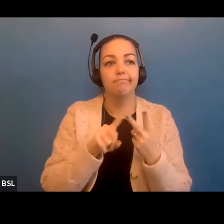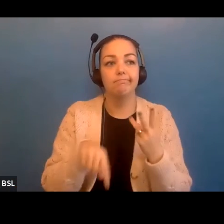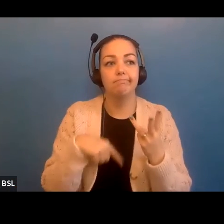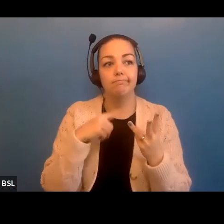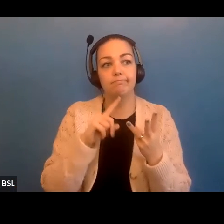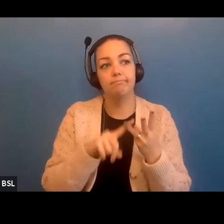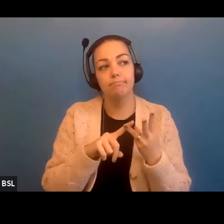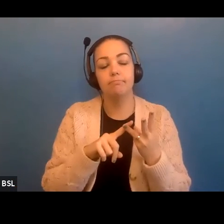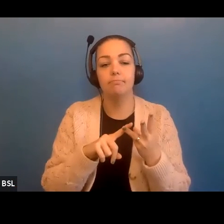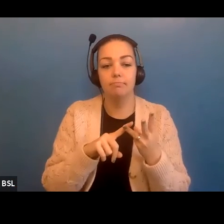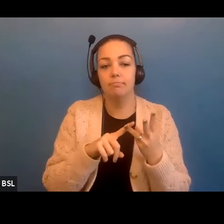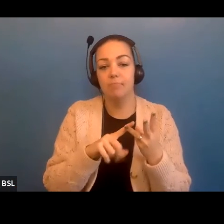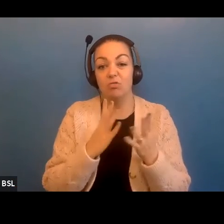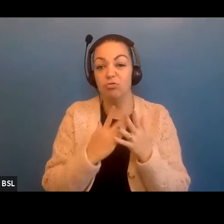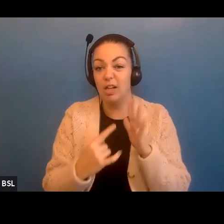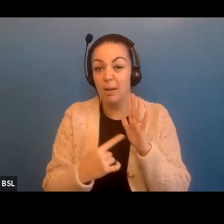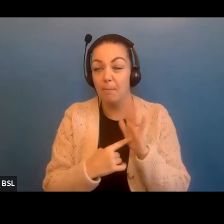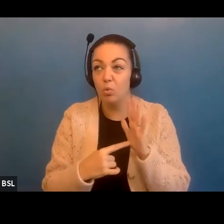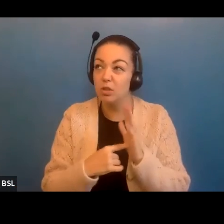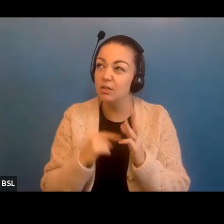importance of